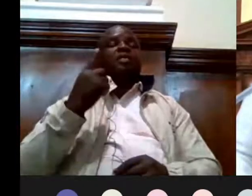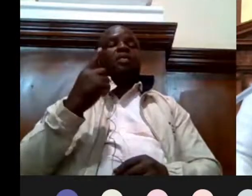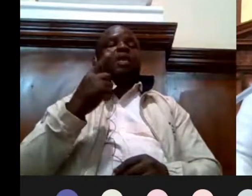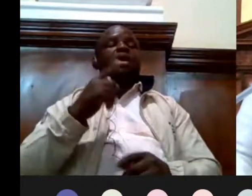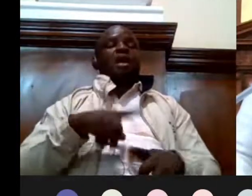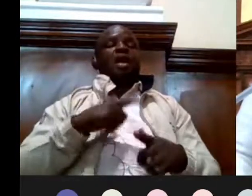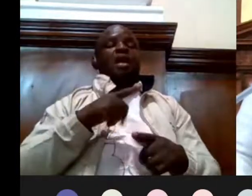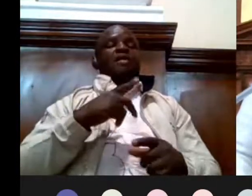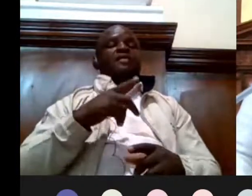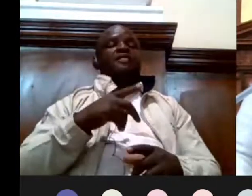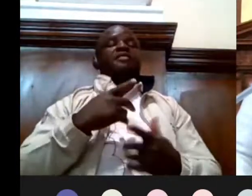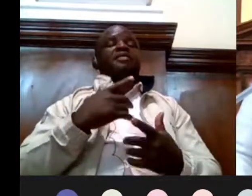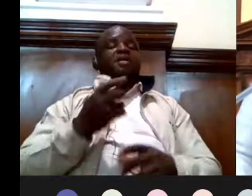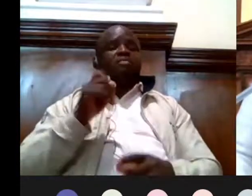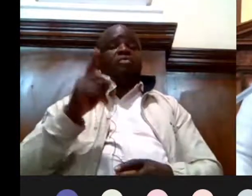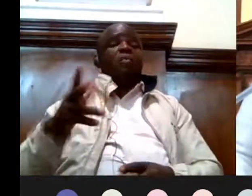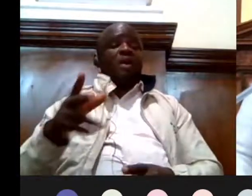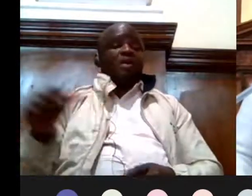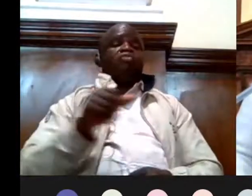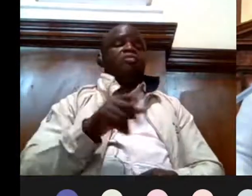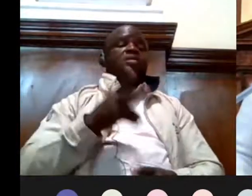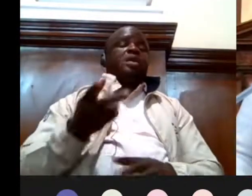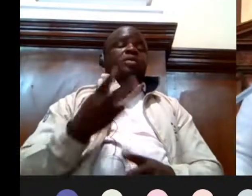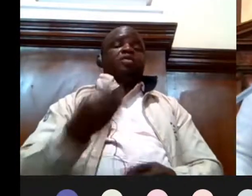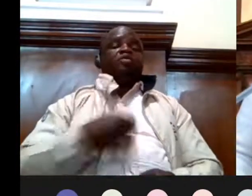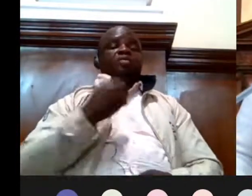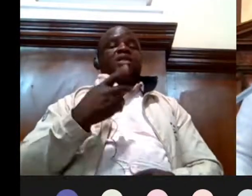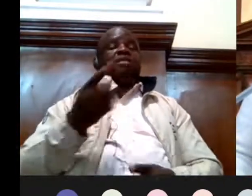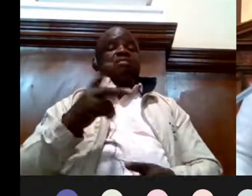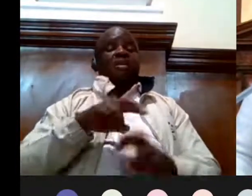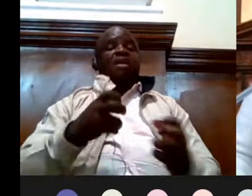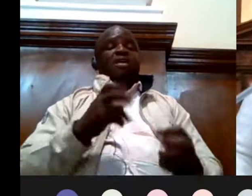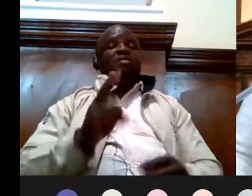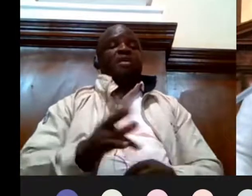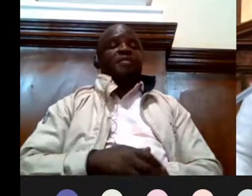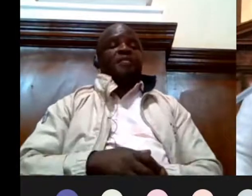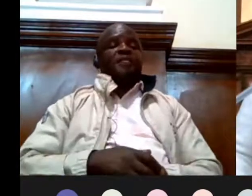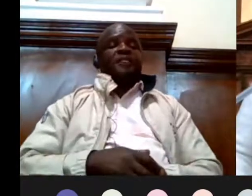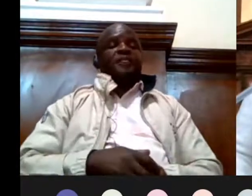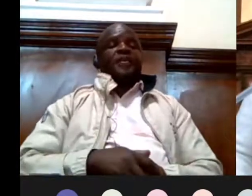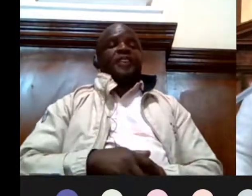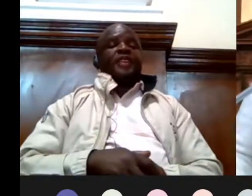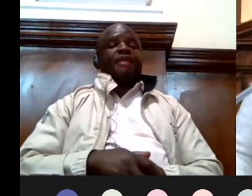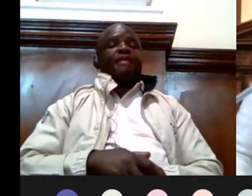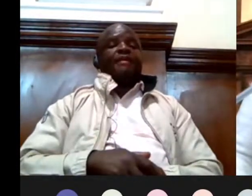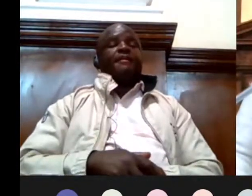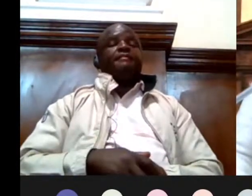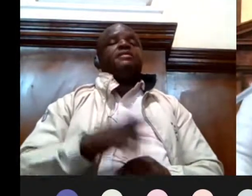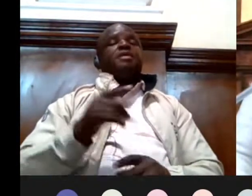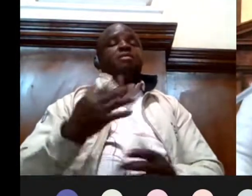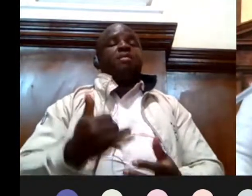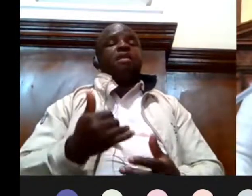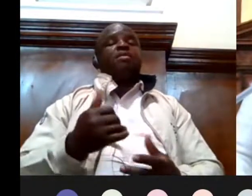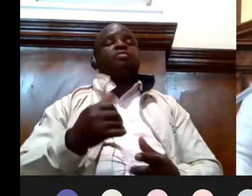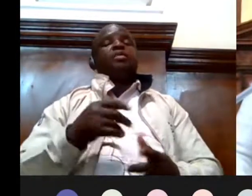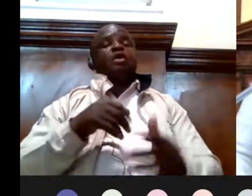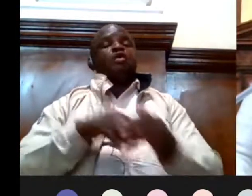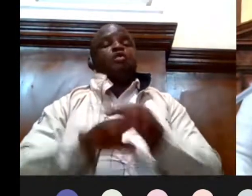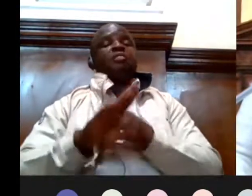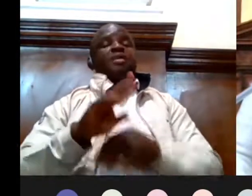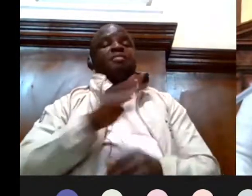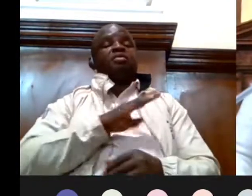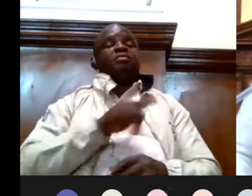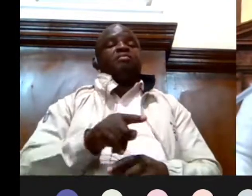sentence uzawubuya usemncaphinda rape siphi sithini singomama. Instead of deploying soldiers and handle